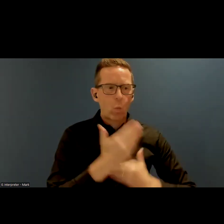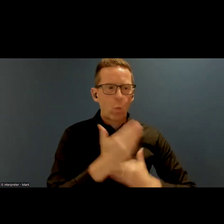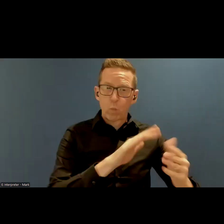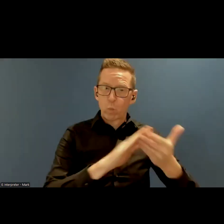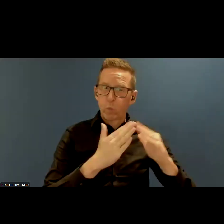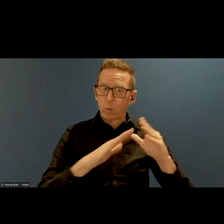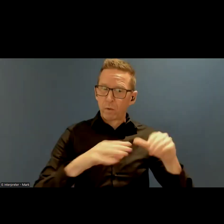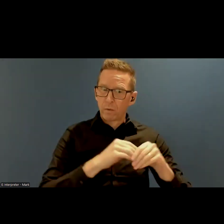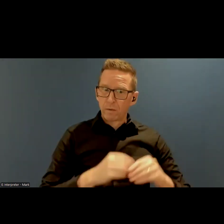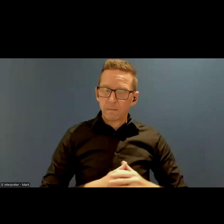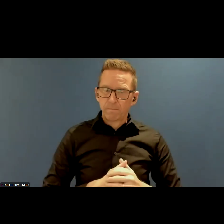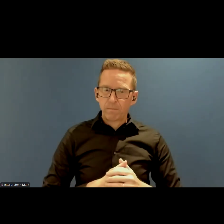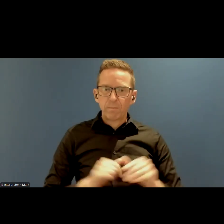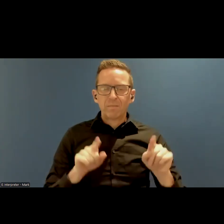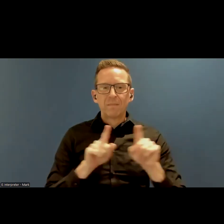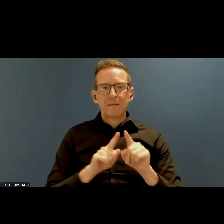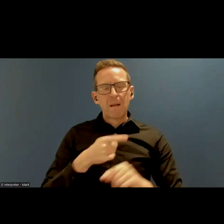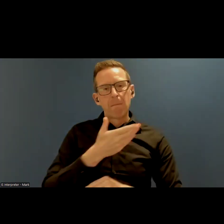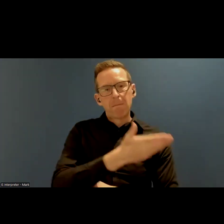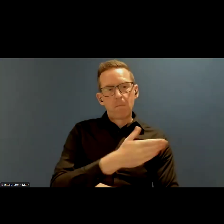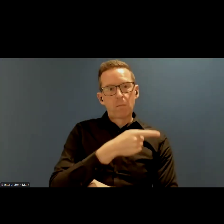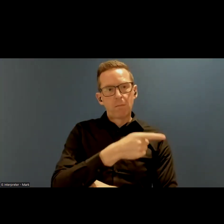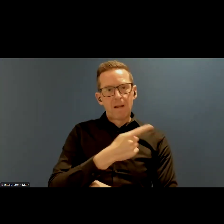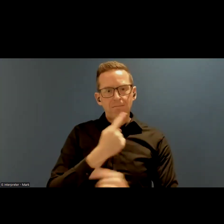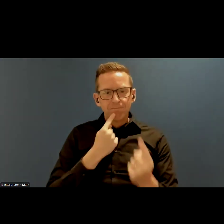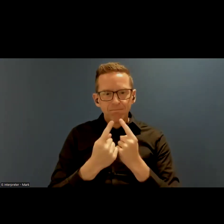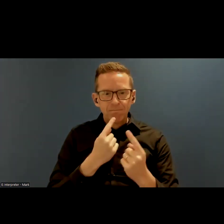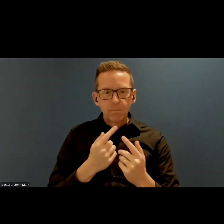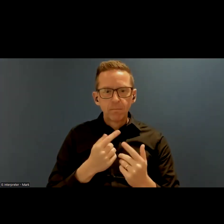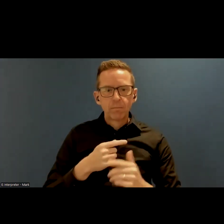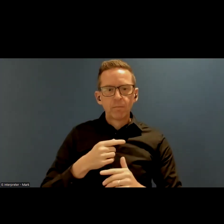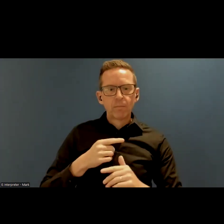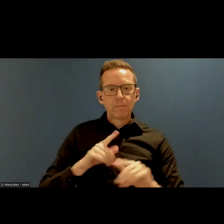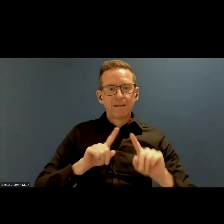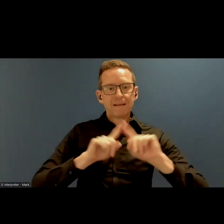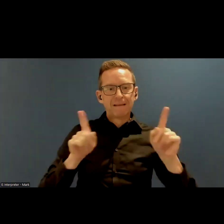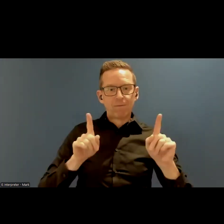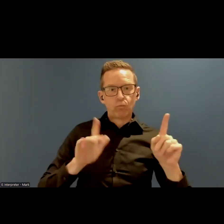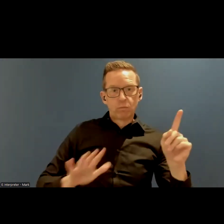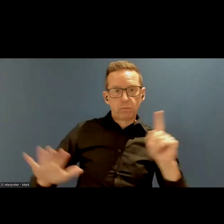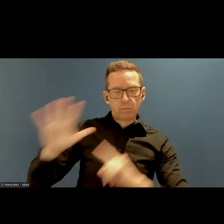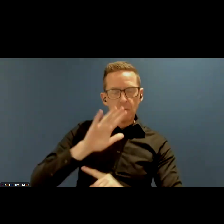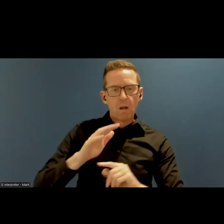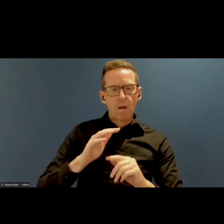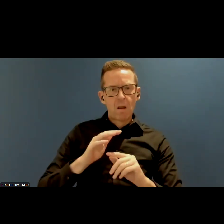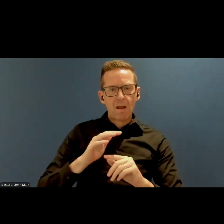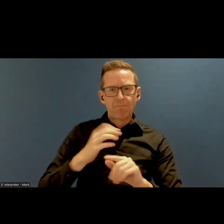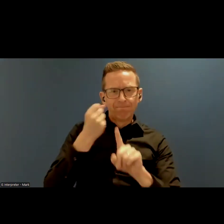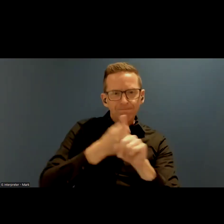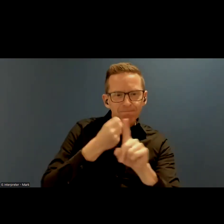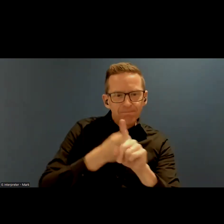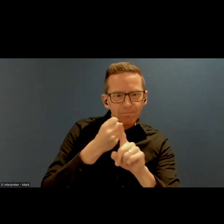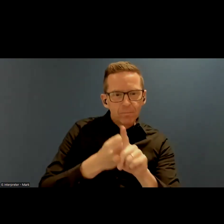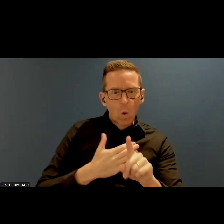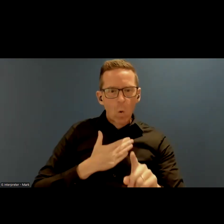Samuel also highlighted the role of the cross-disability movement in enabling this. And that comes back to what we spoke